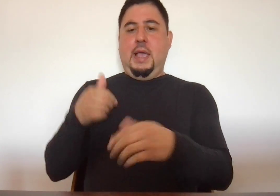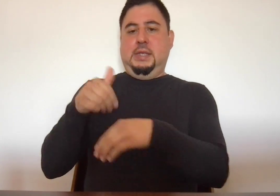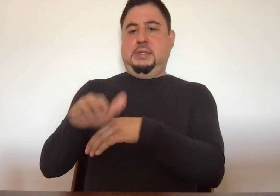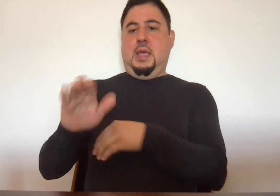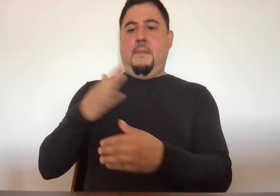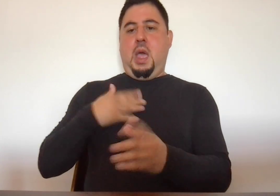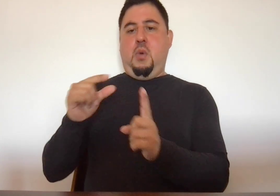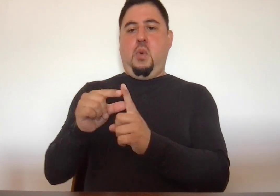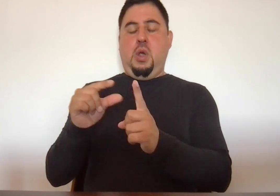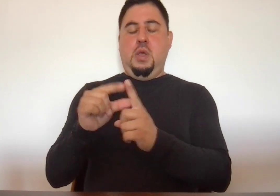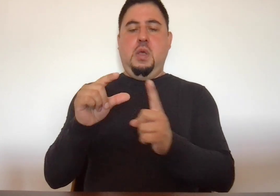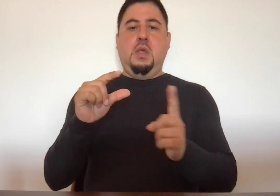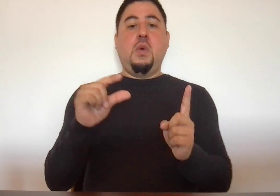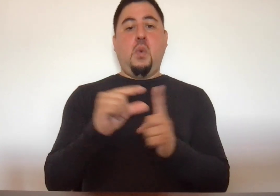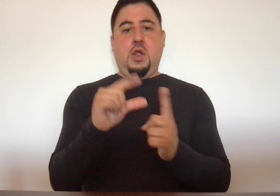The word of the Lord.